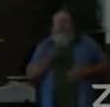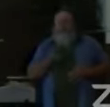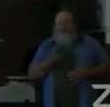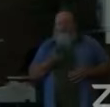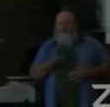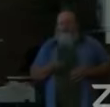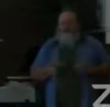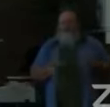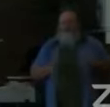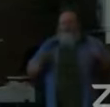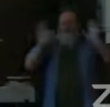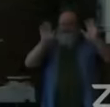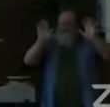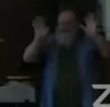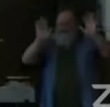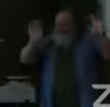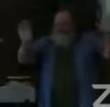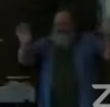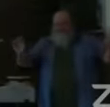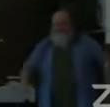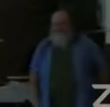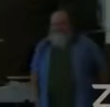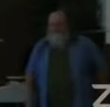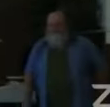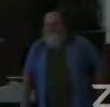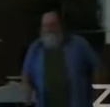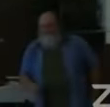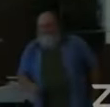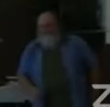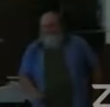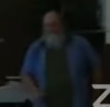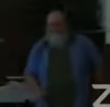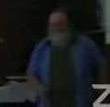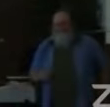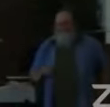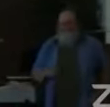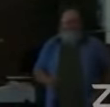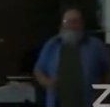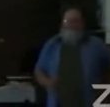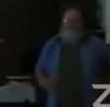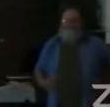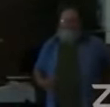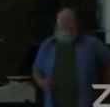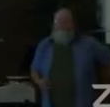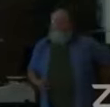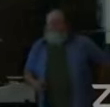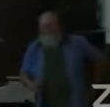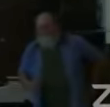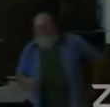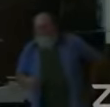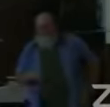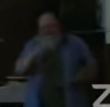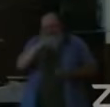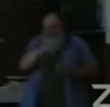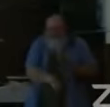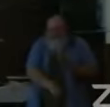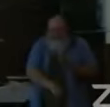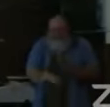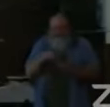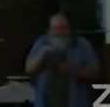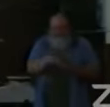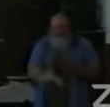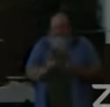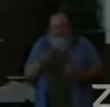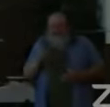boast, but I believe it's in spite of our sufferings. It says in our sufferings. It doesn't say because of our sufferings. In